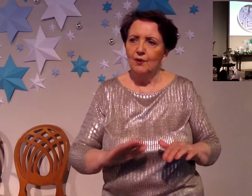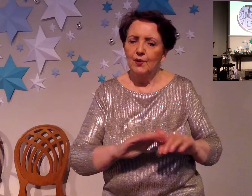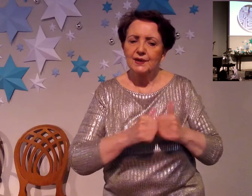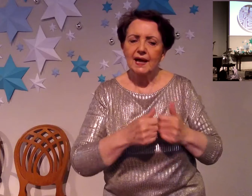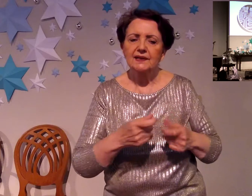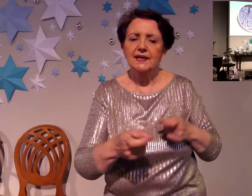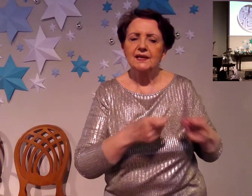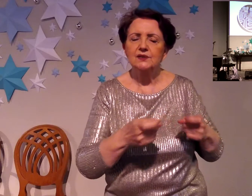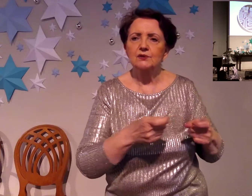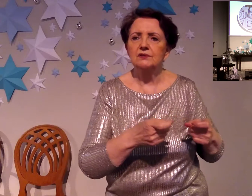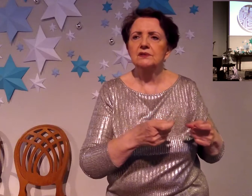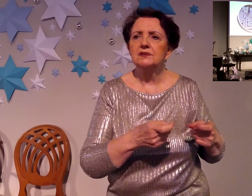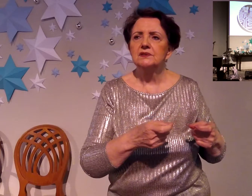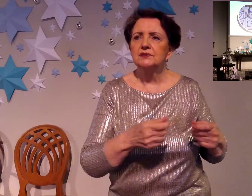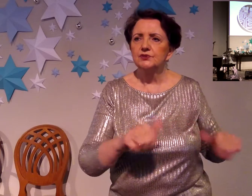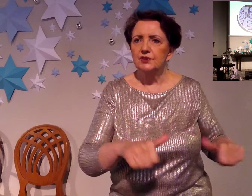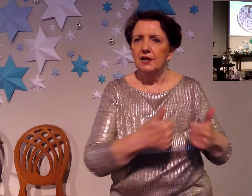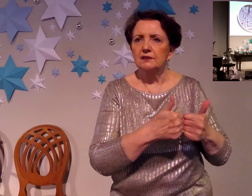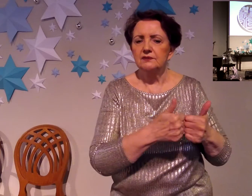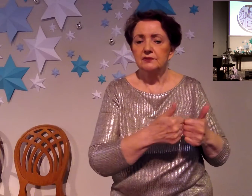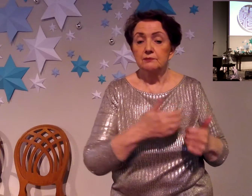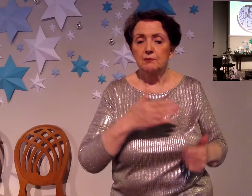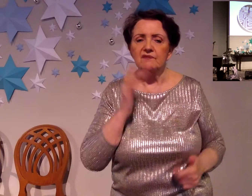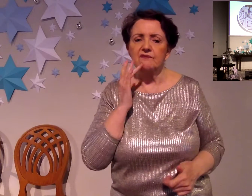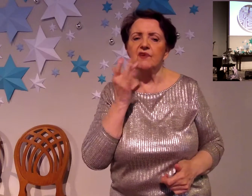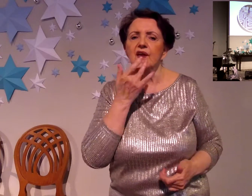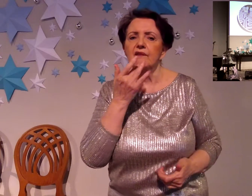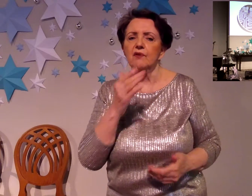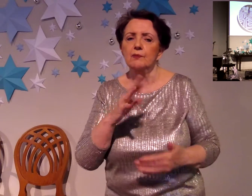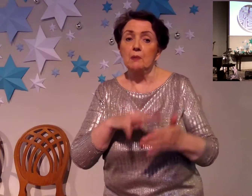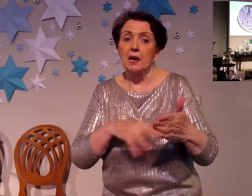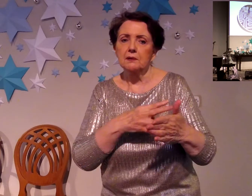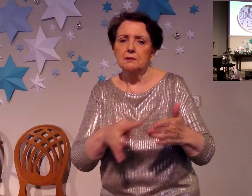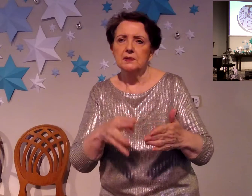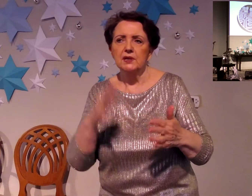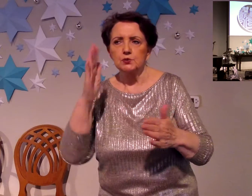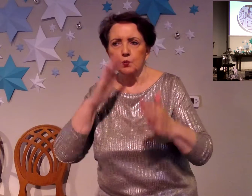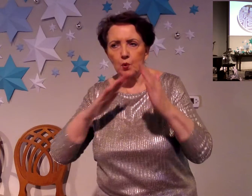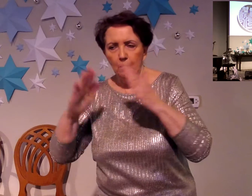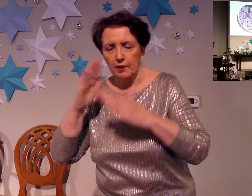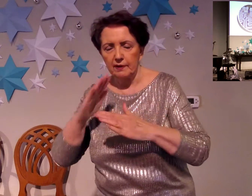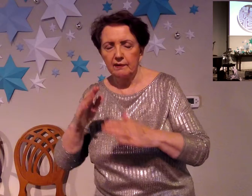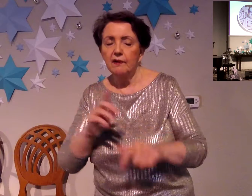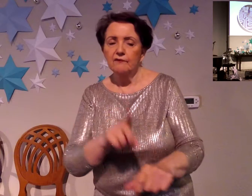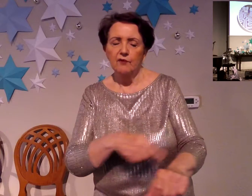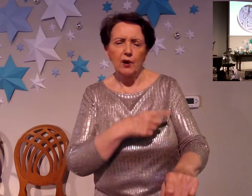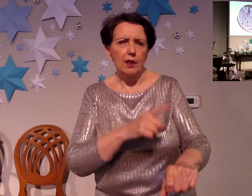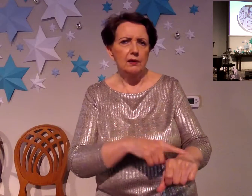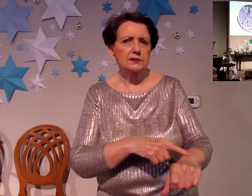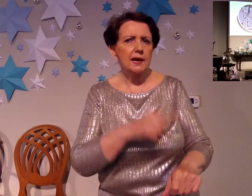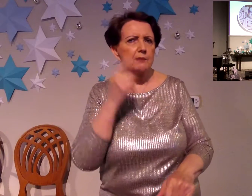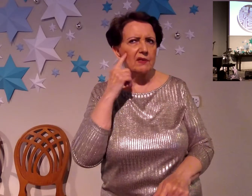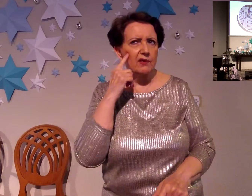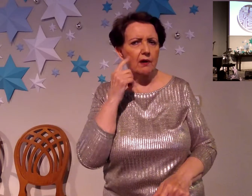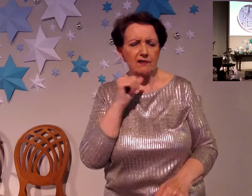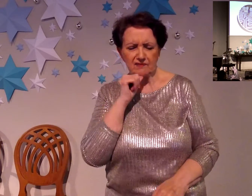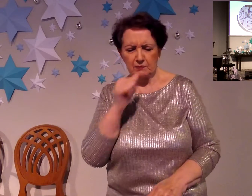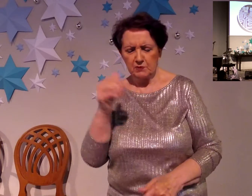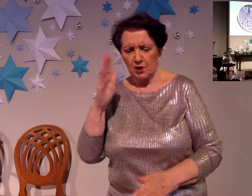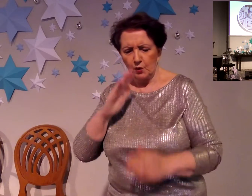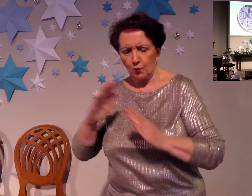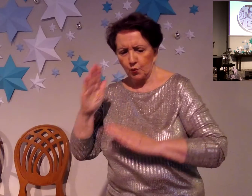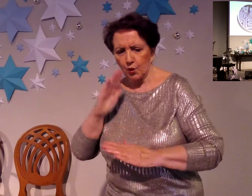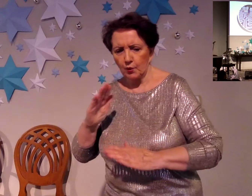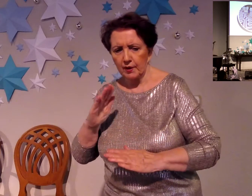My favorite pattern is worry. For a long time, I believed that if I didn't worry about it, I